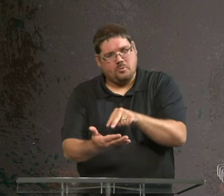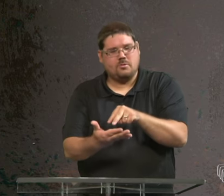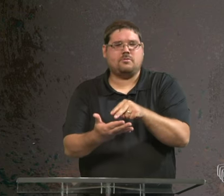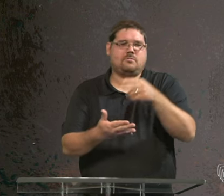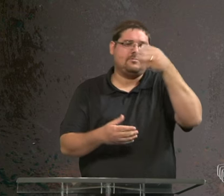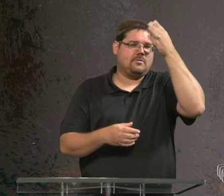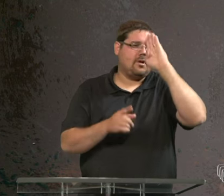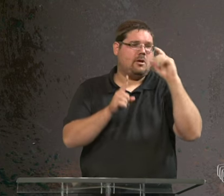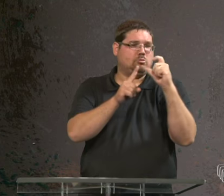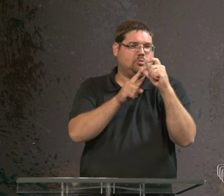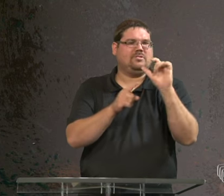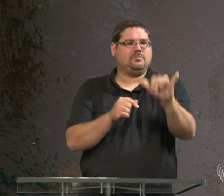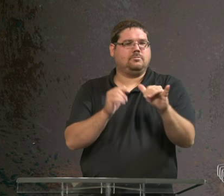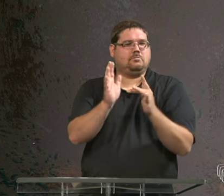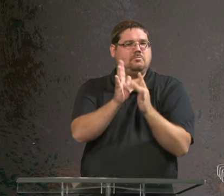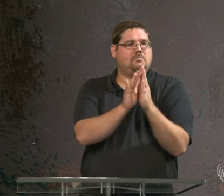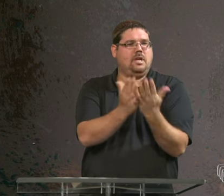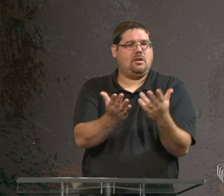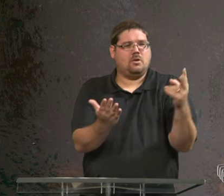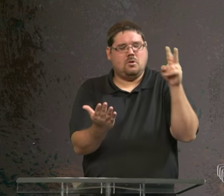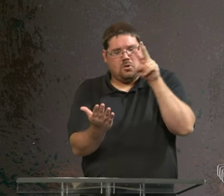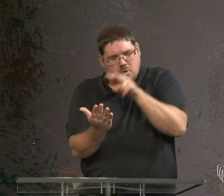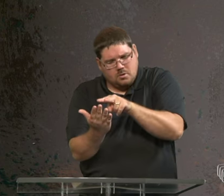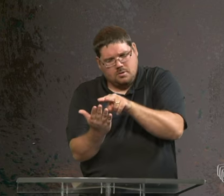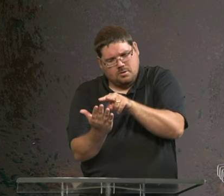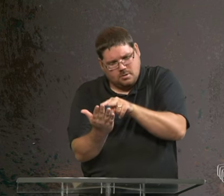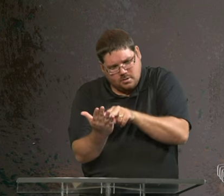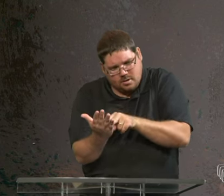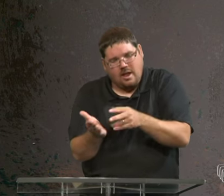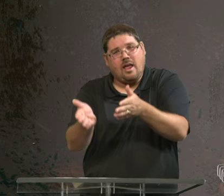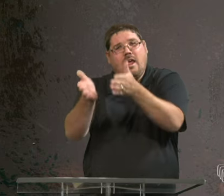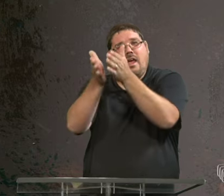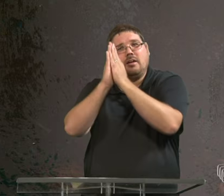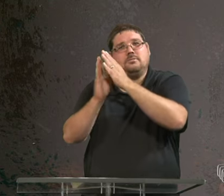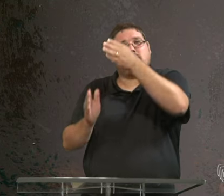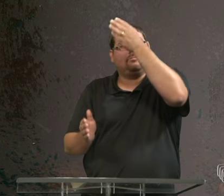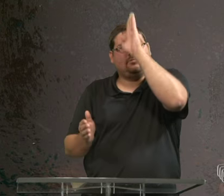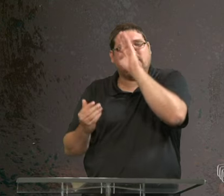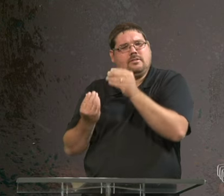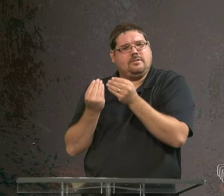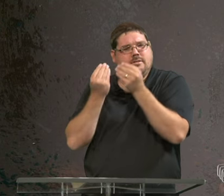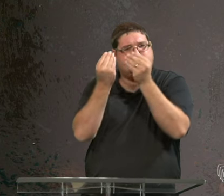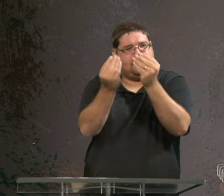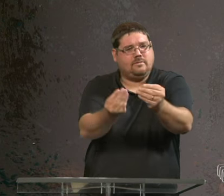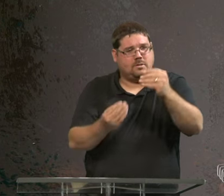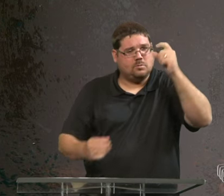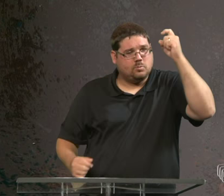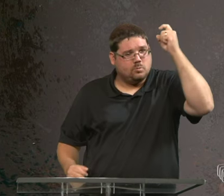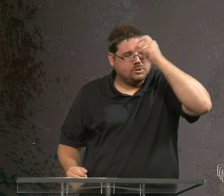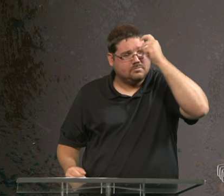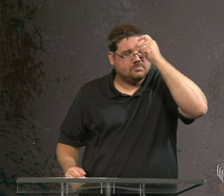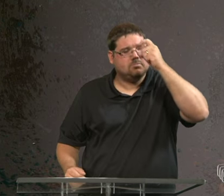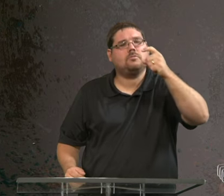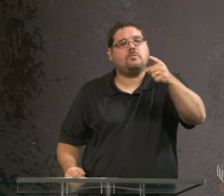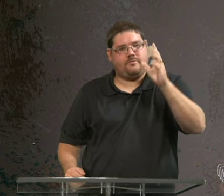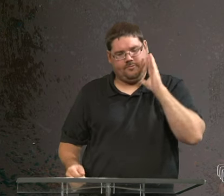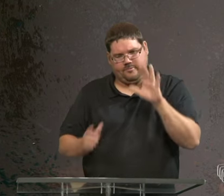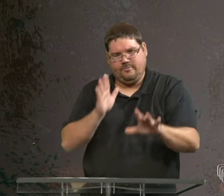those resources. People need to look in God's Word and ask God to give us the